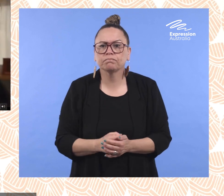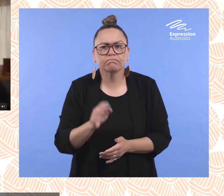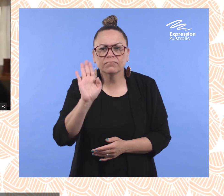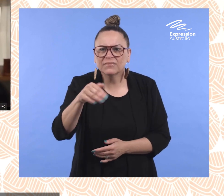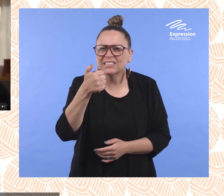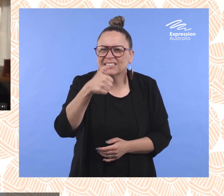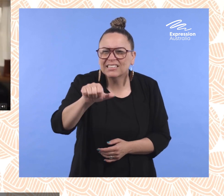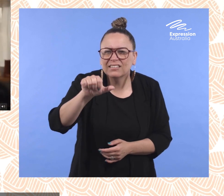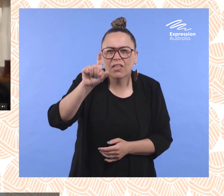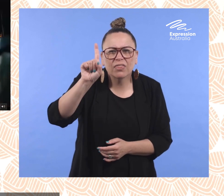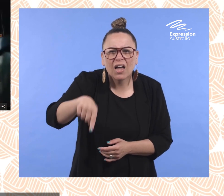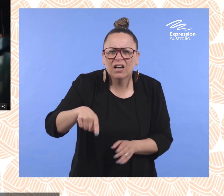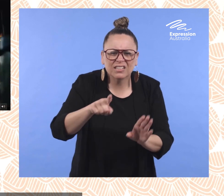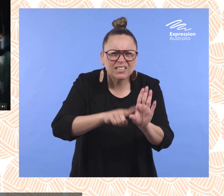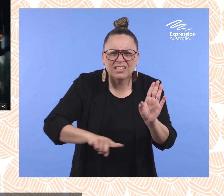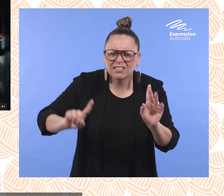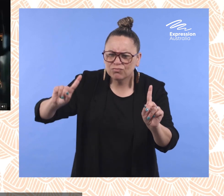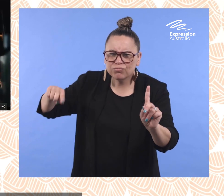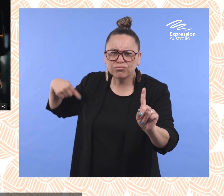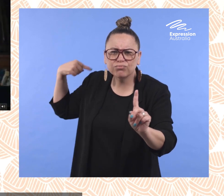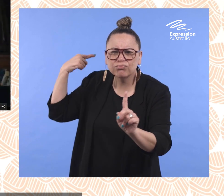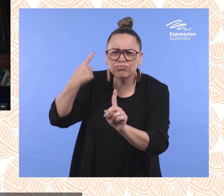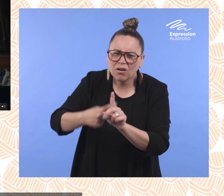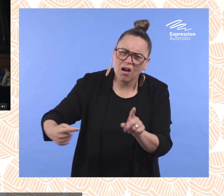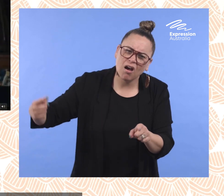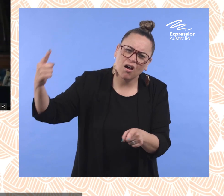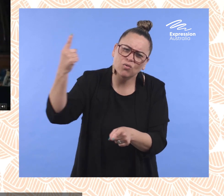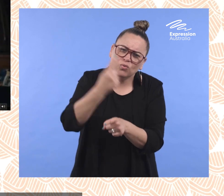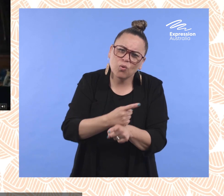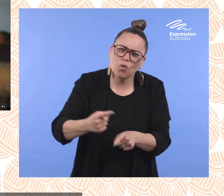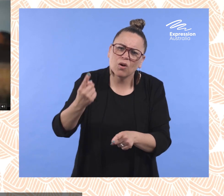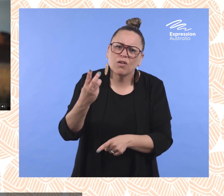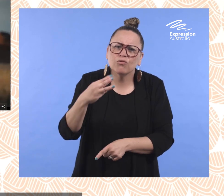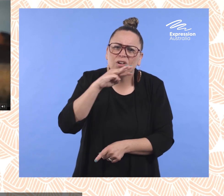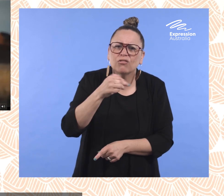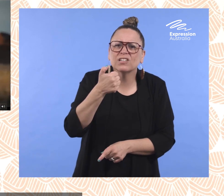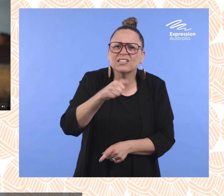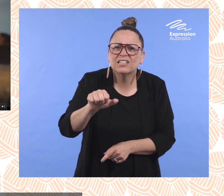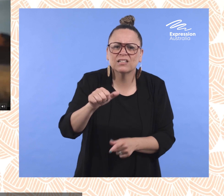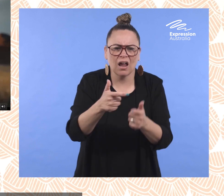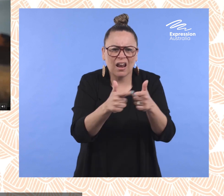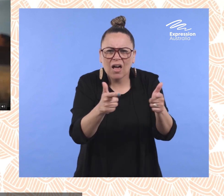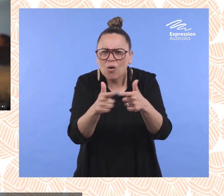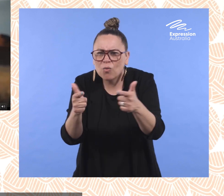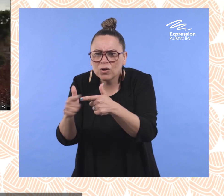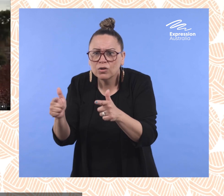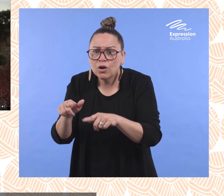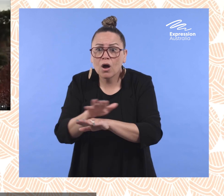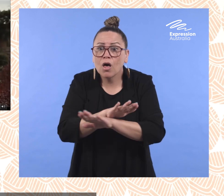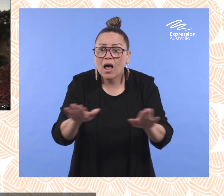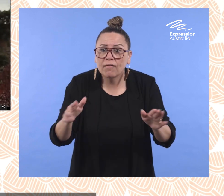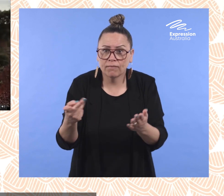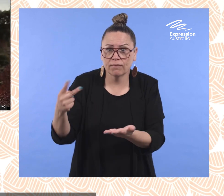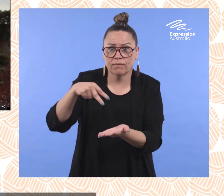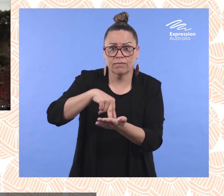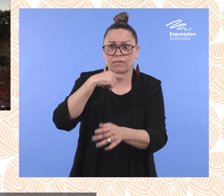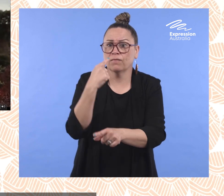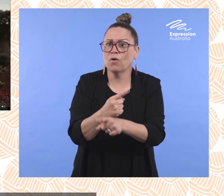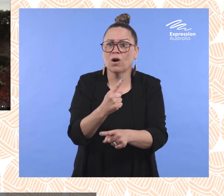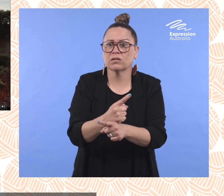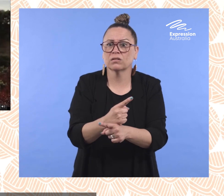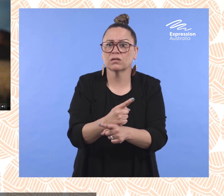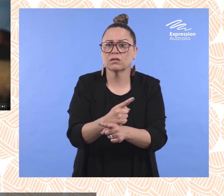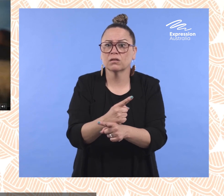60,000 years they've been speaking. Had 363 languages. But no voice. No say on matters